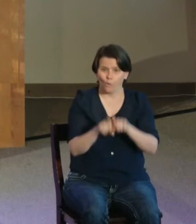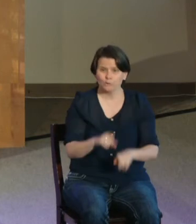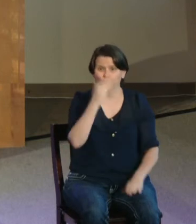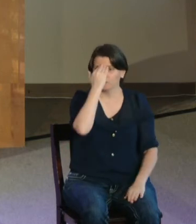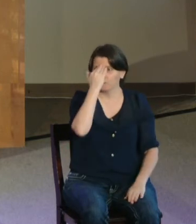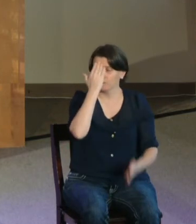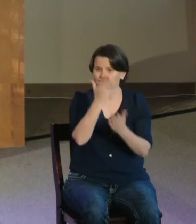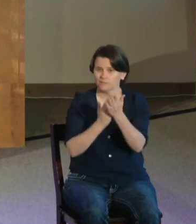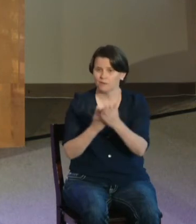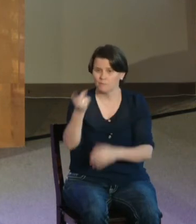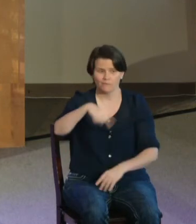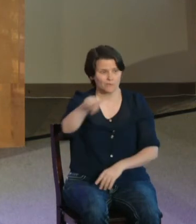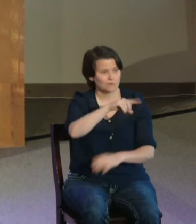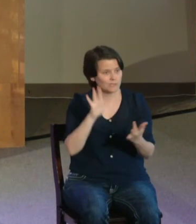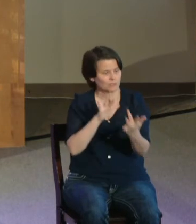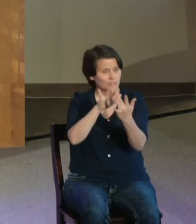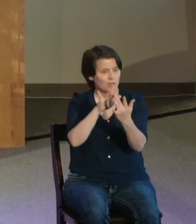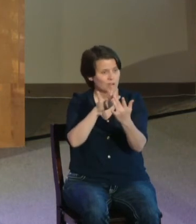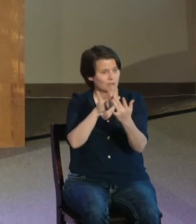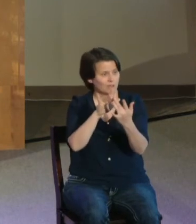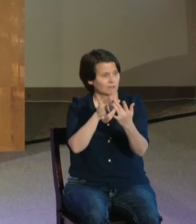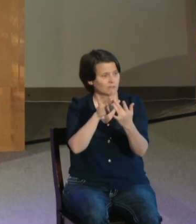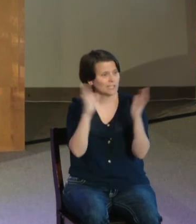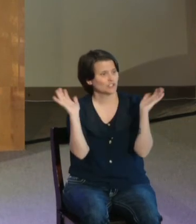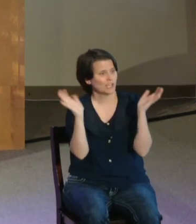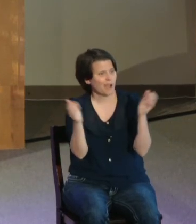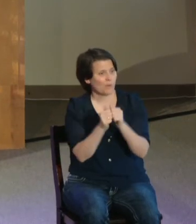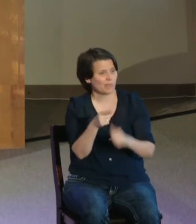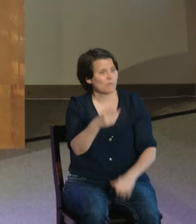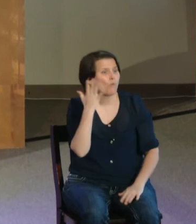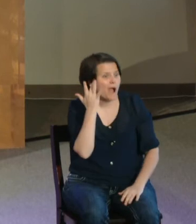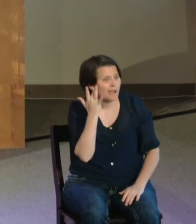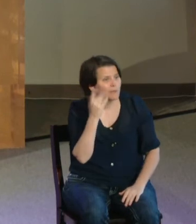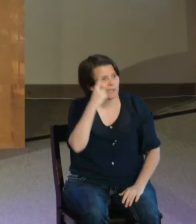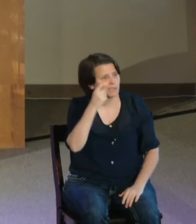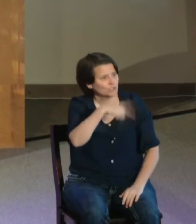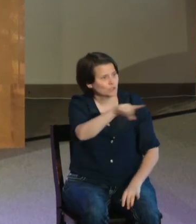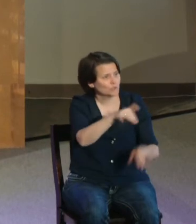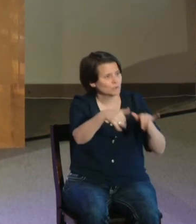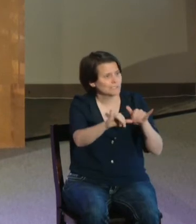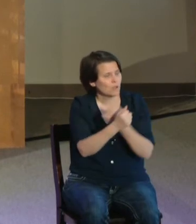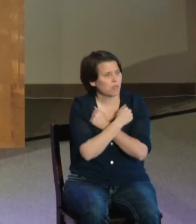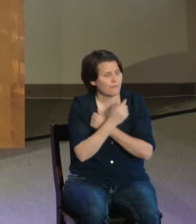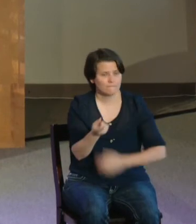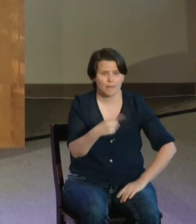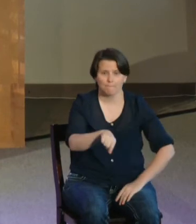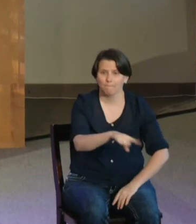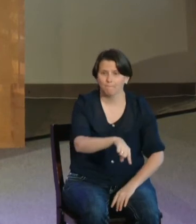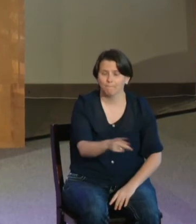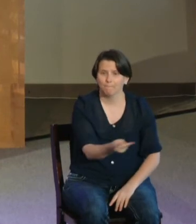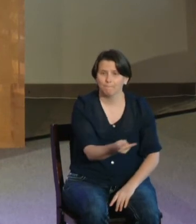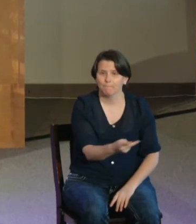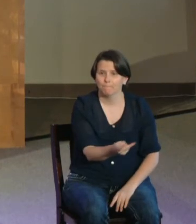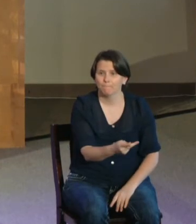are in contact with the Grandins. You know why? Because you still love them. And for those who have told me